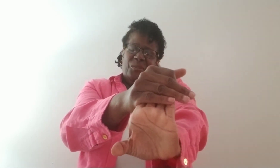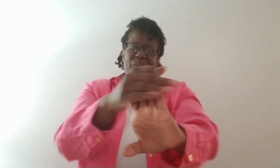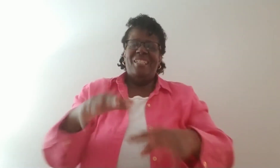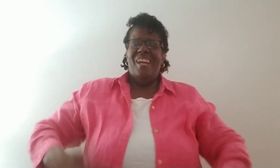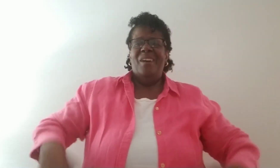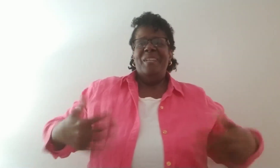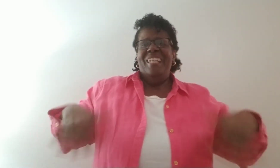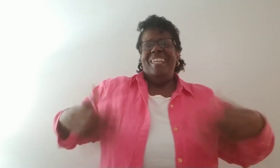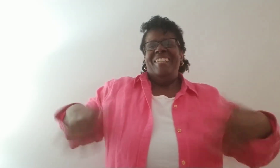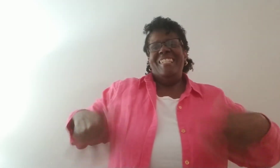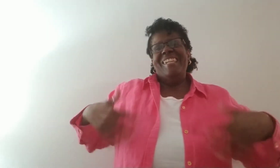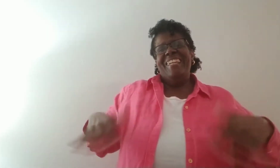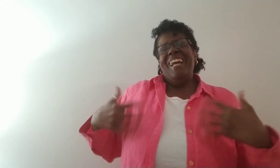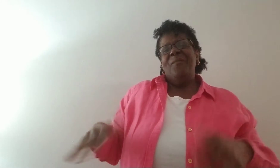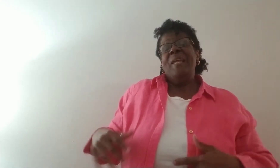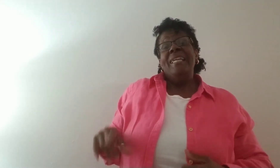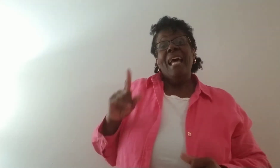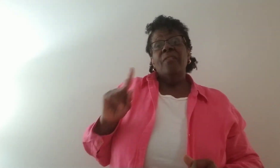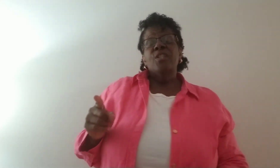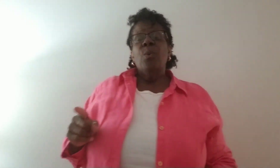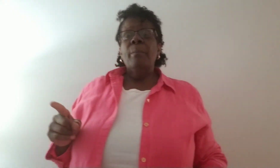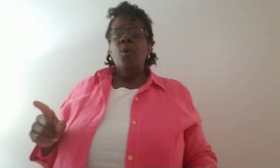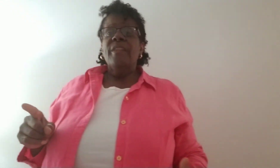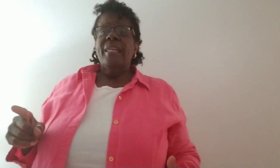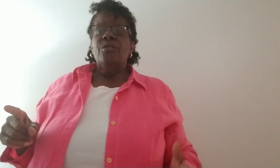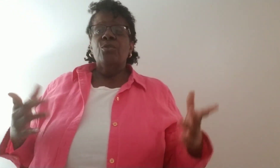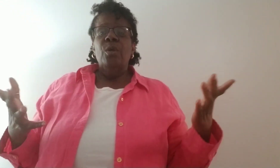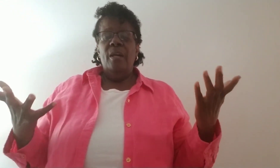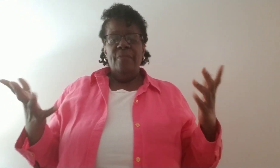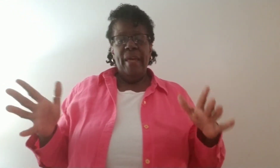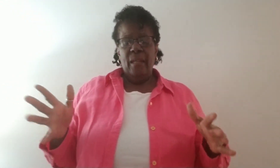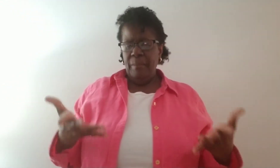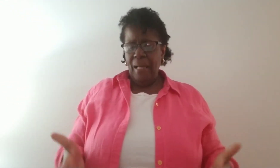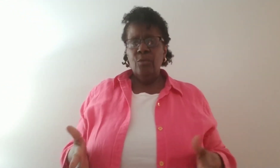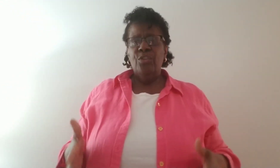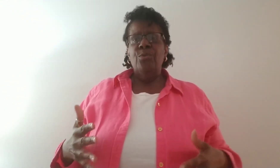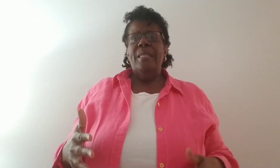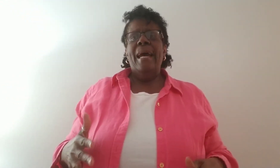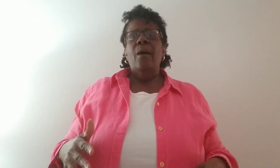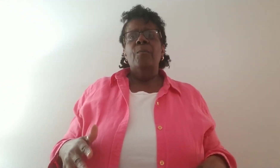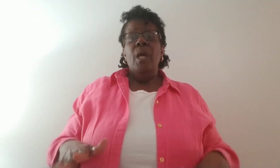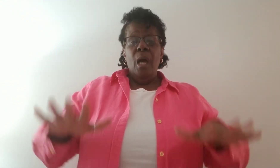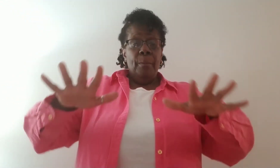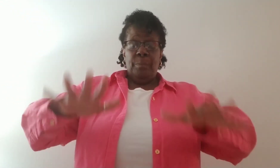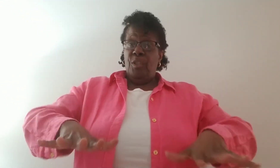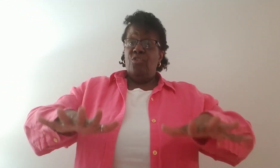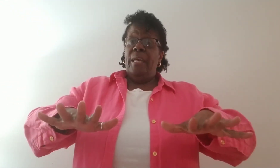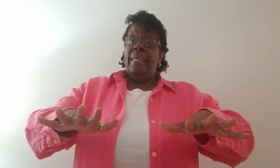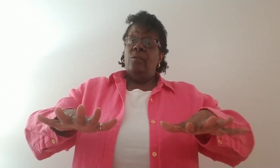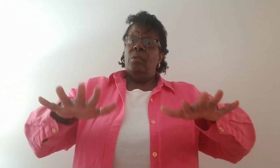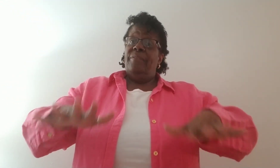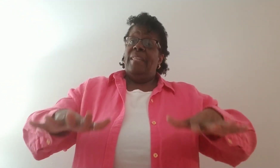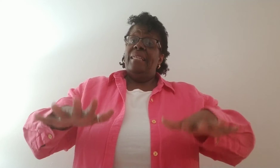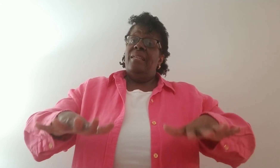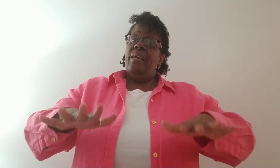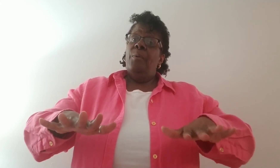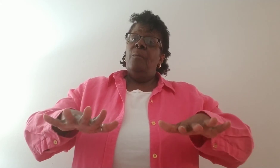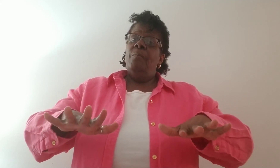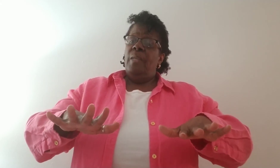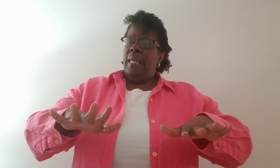Great job. Let's check it out. Now, there's one more that I do that I'm not going to do it now, but put your hand on a flat table,